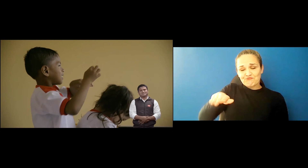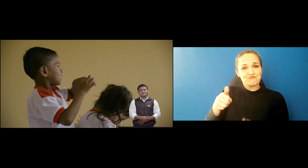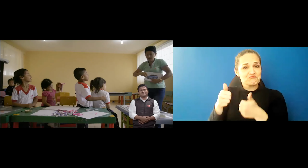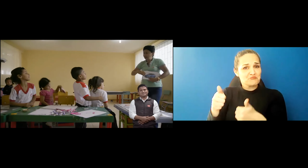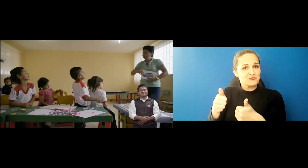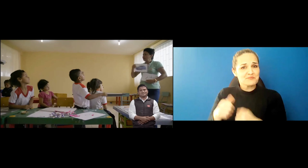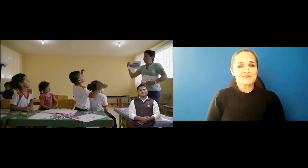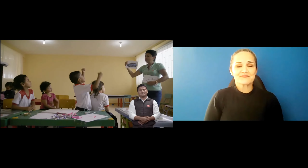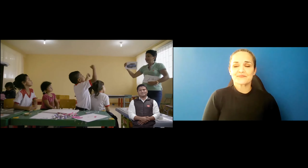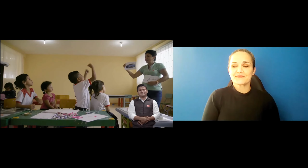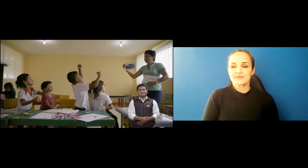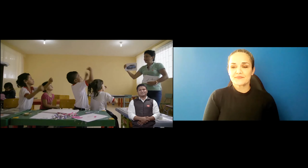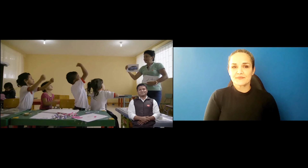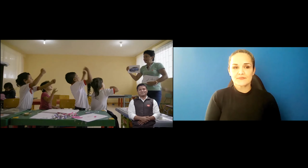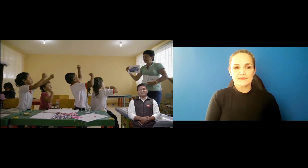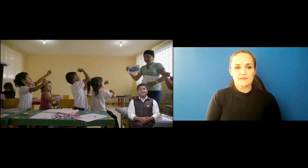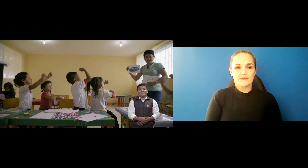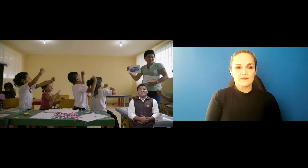boy.